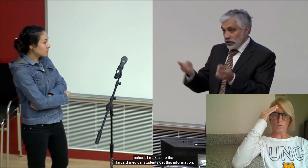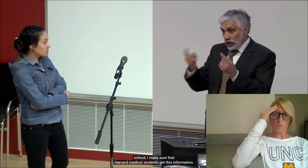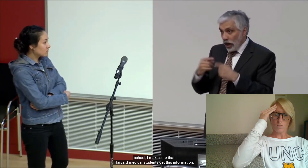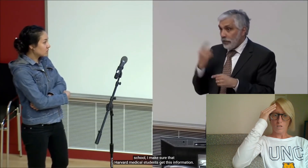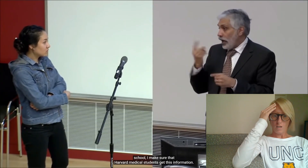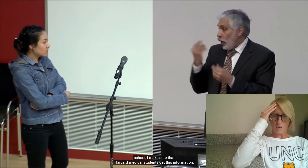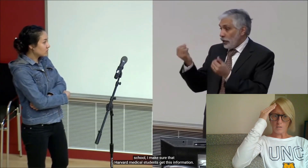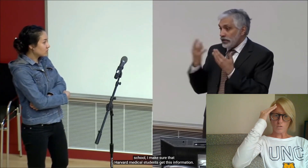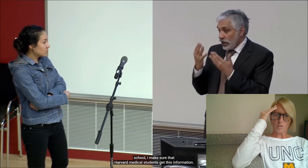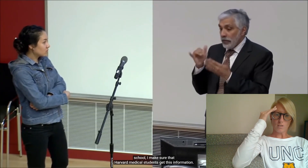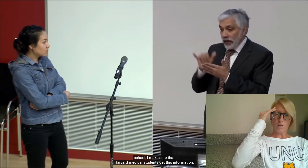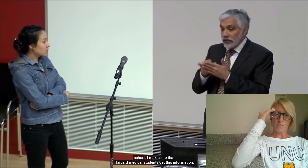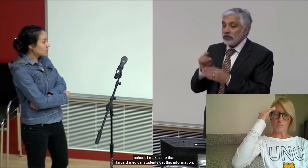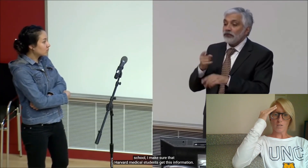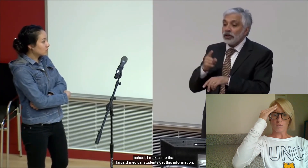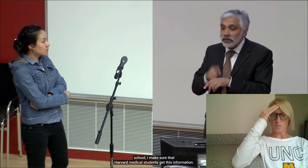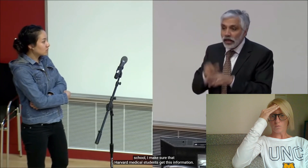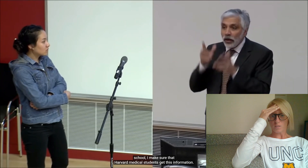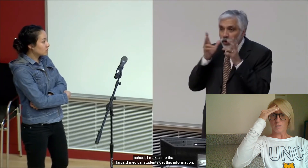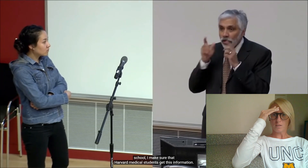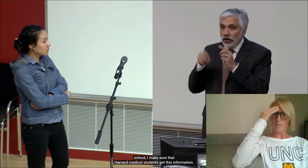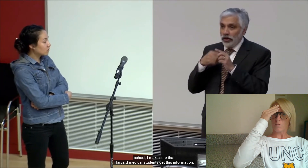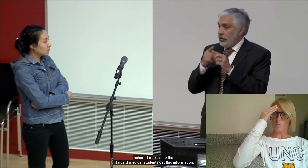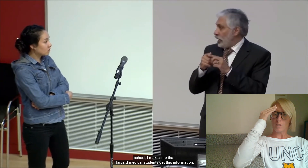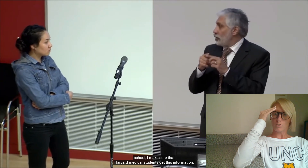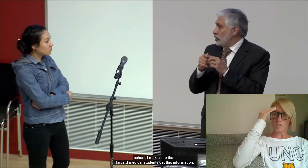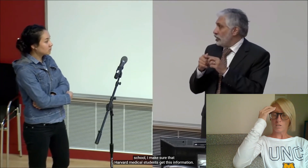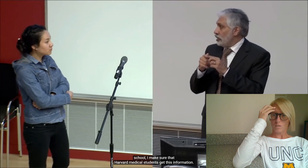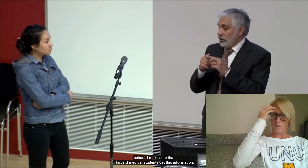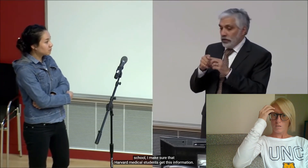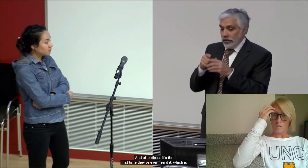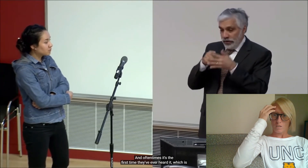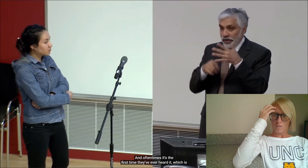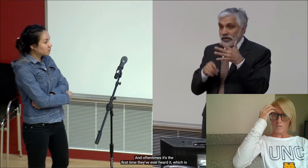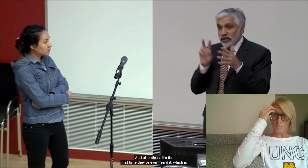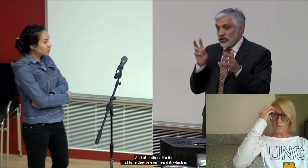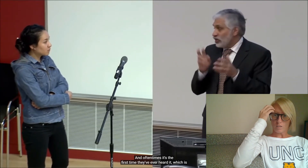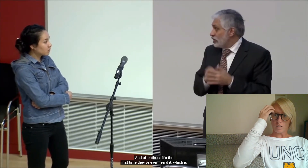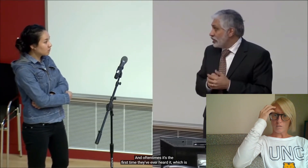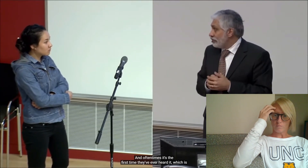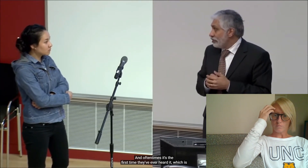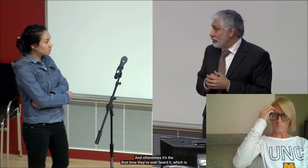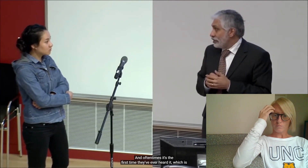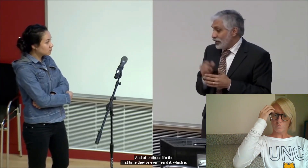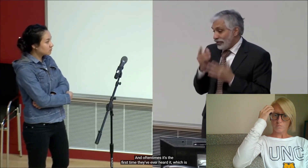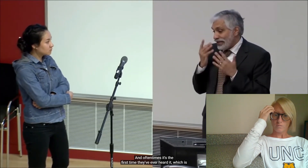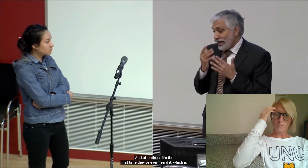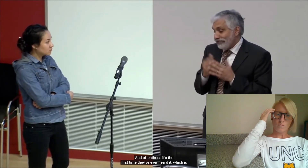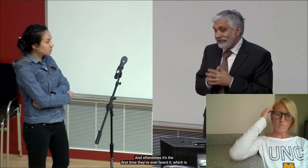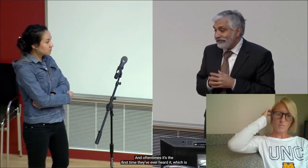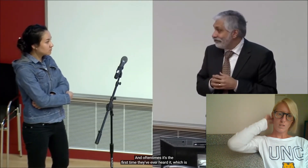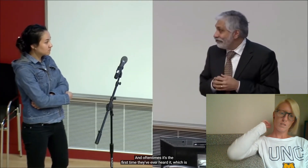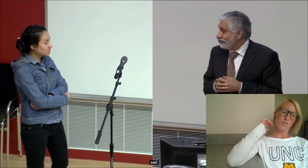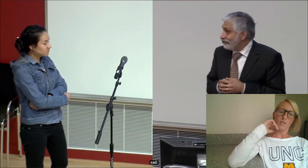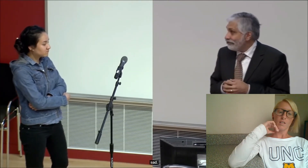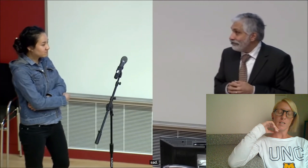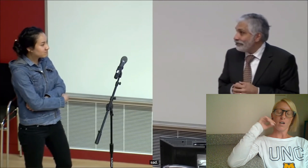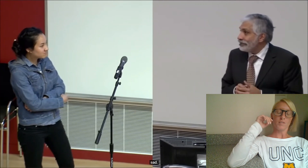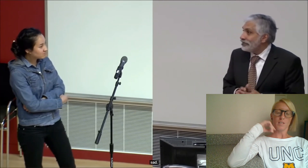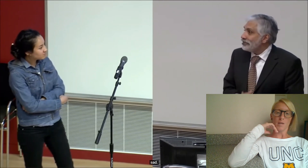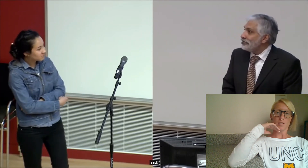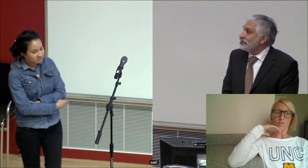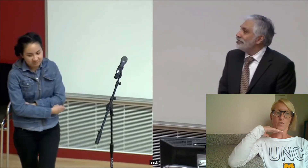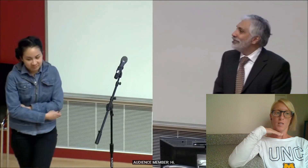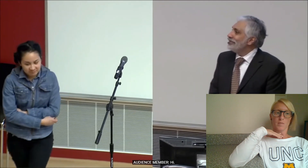make medical sure that school, Harvard I medical make sure that the students Harvard medical get this students get information. And oftentimes it's the first time they've ever heard it, which is sad.